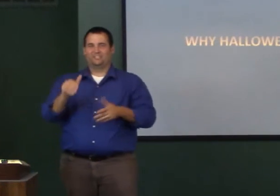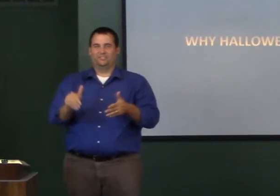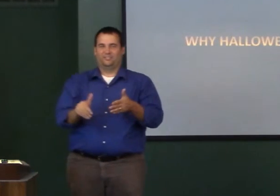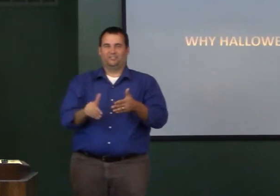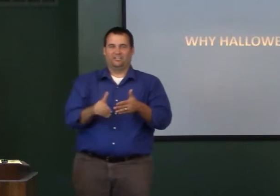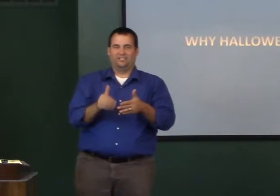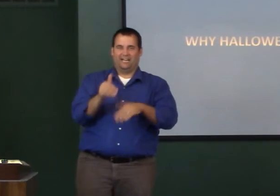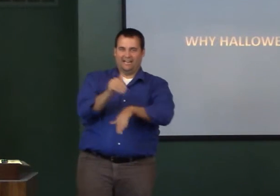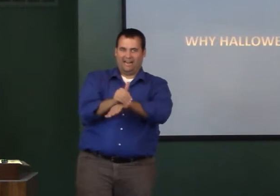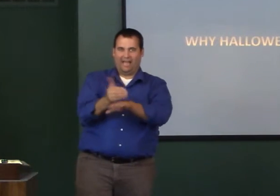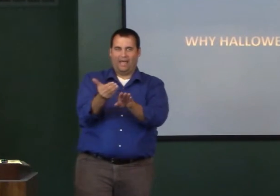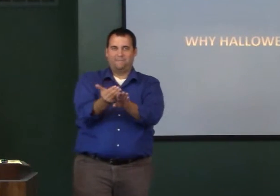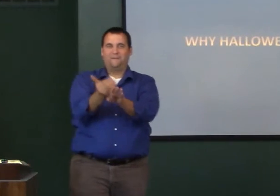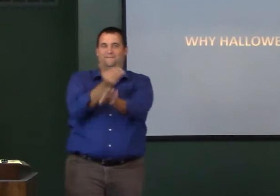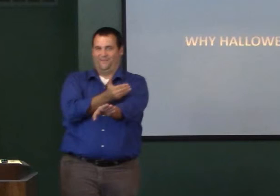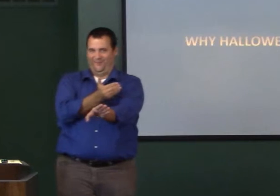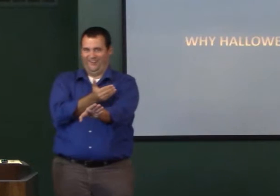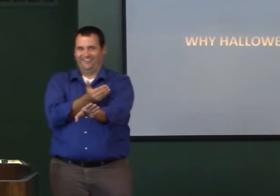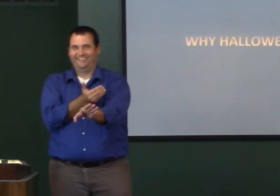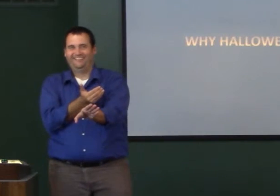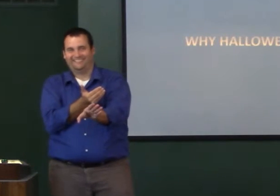So, the night before,